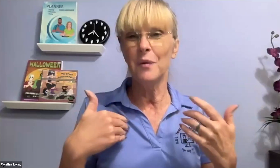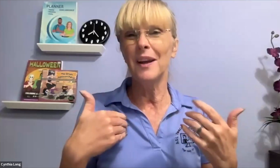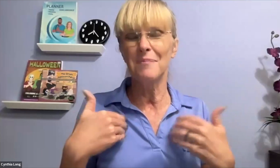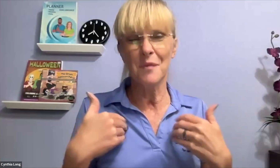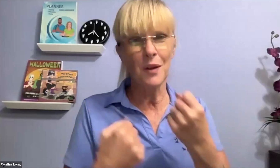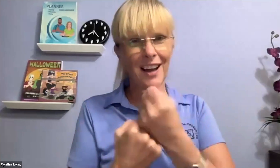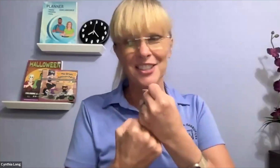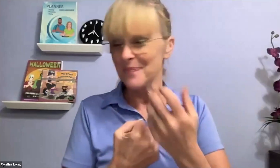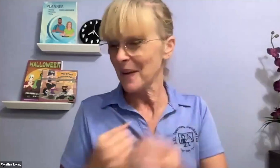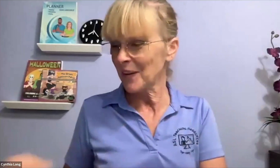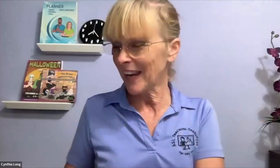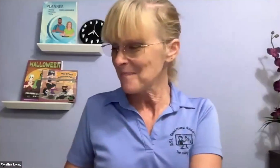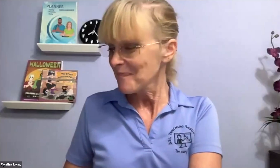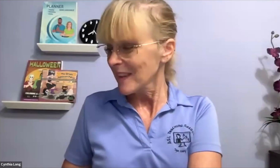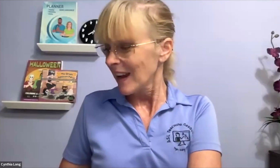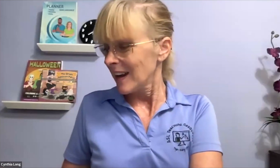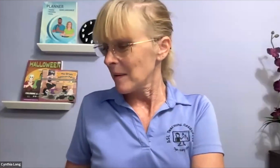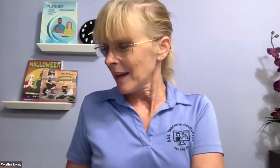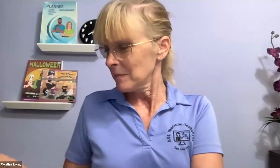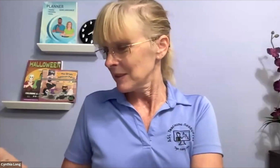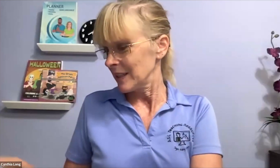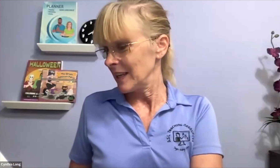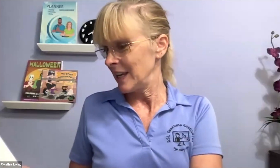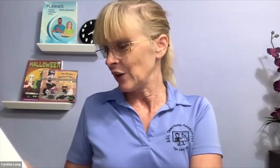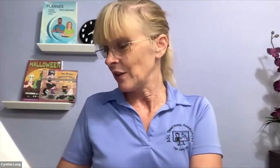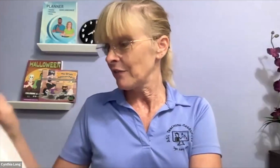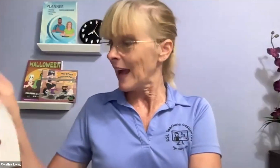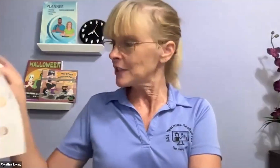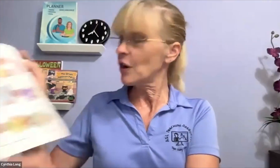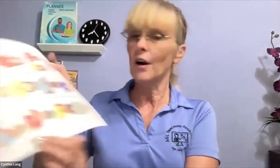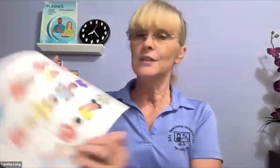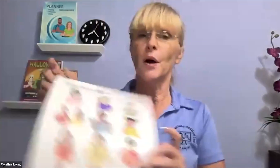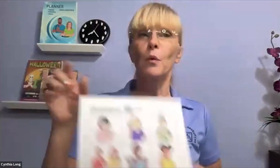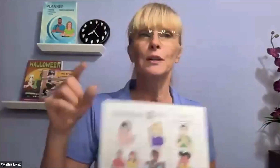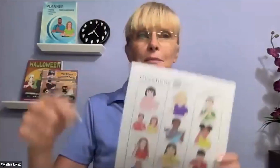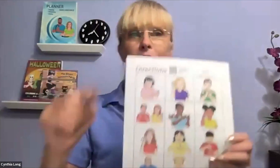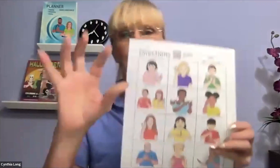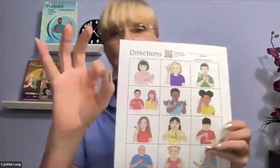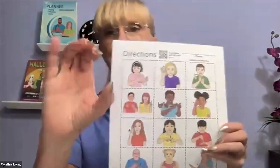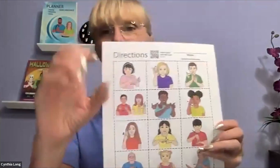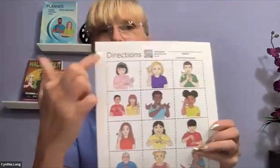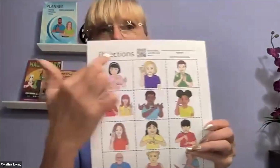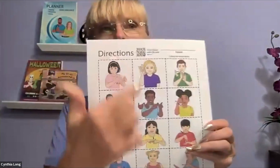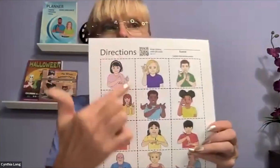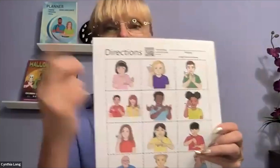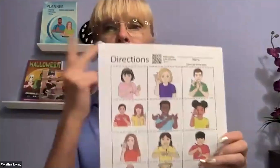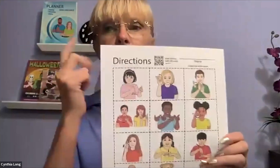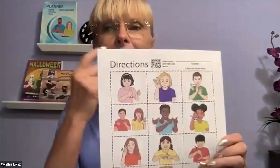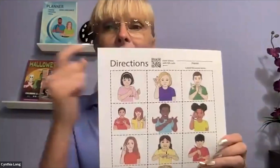we got you, okay? I am looking here. The flashcards I want to mention. Do you notice this?